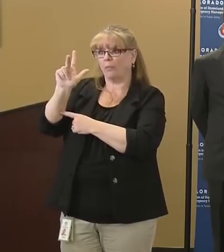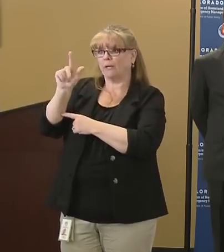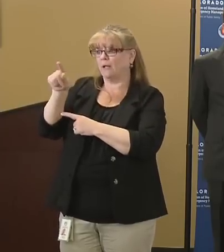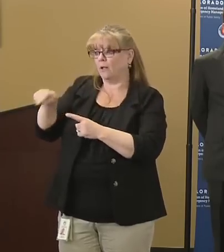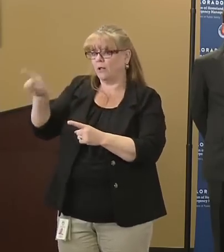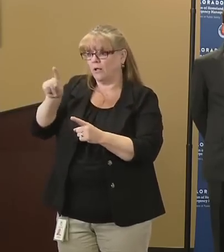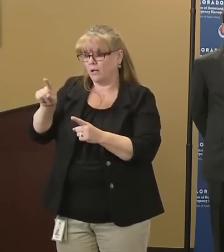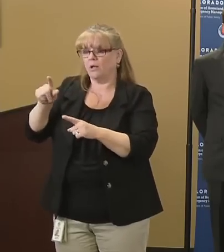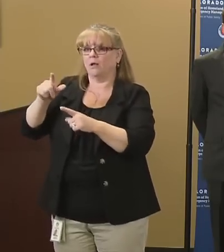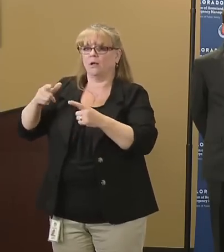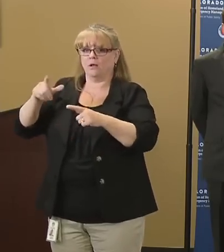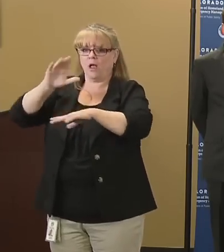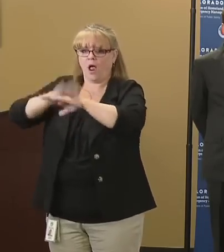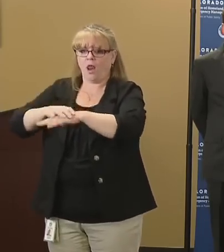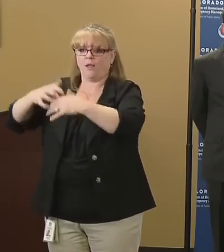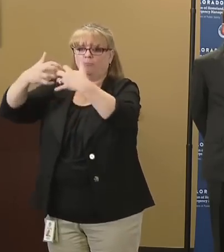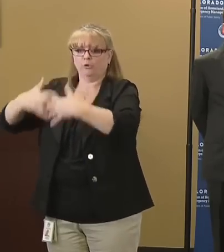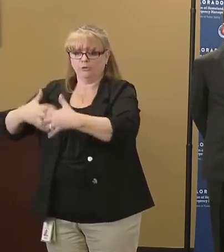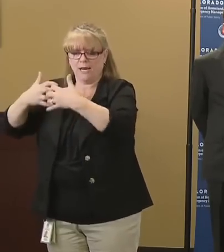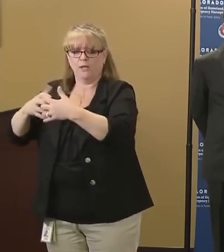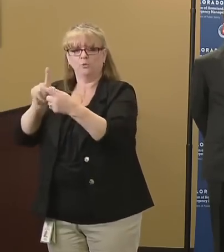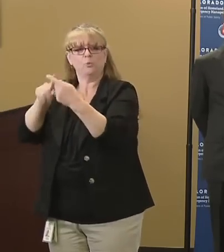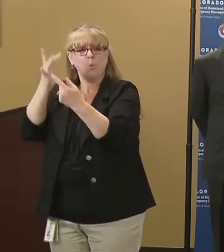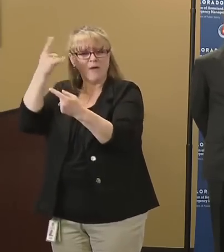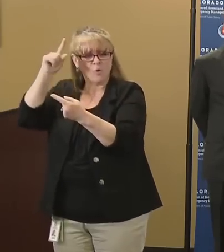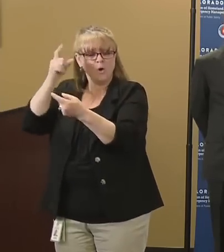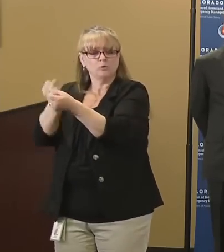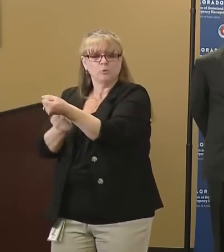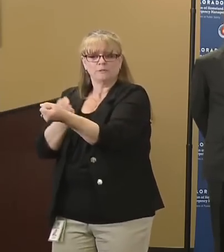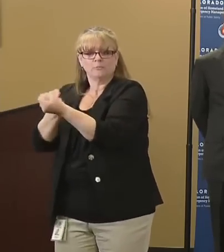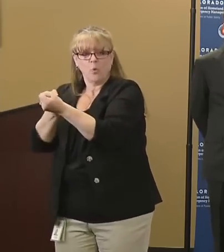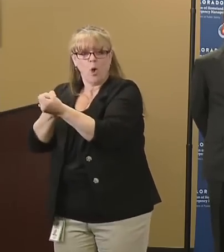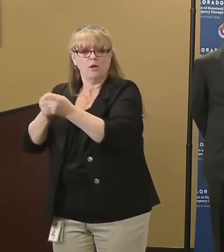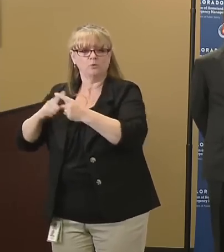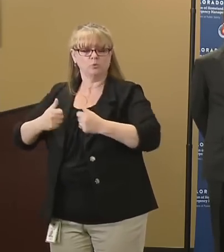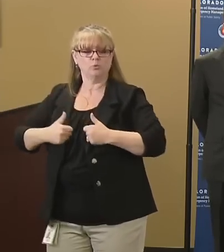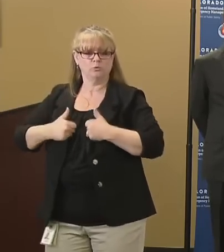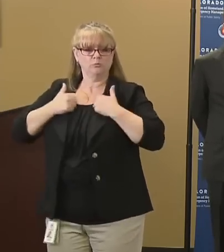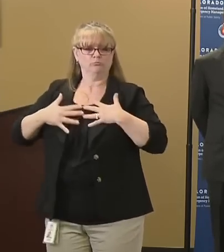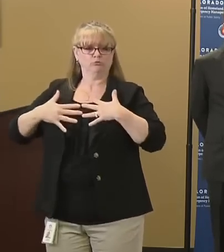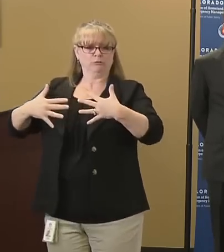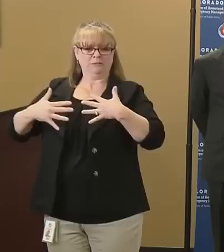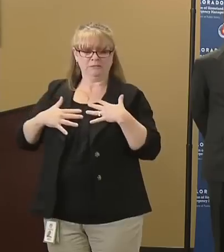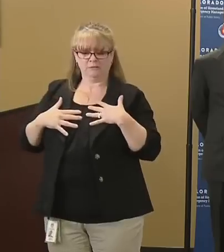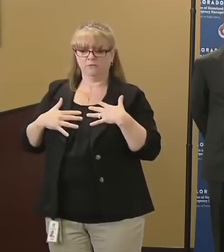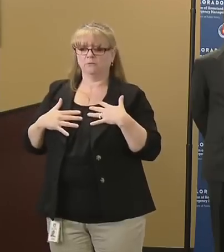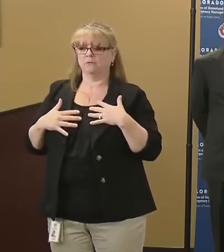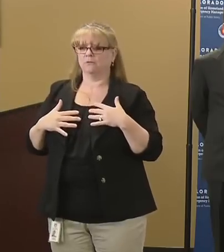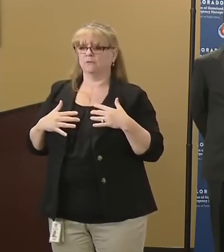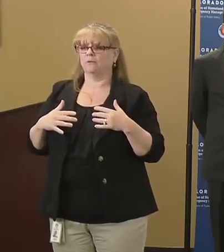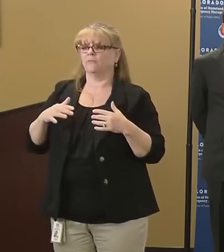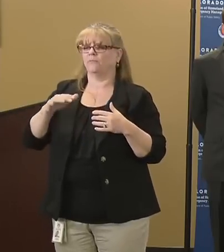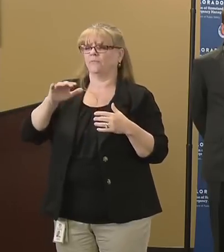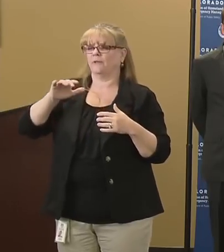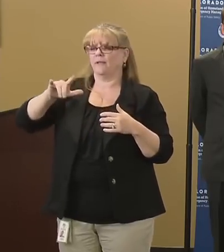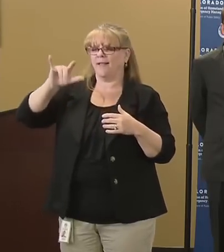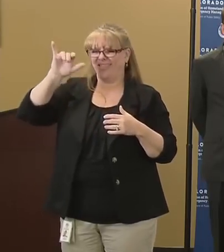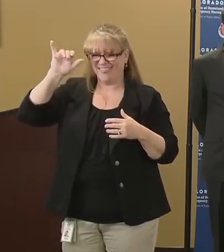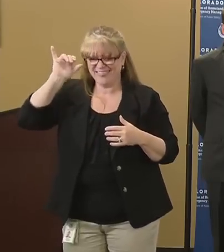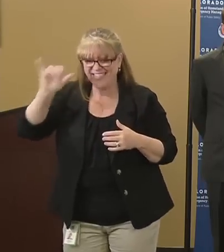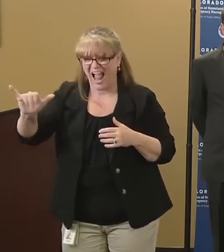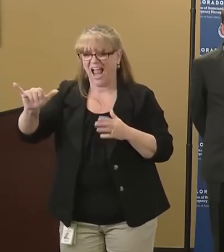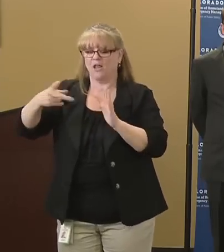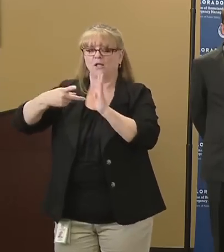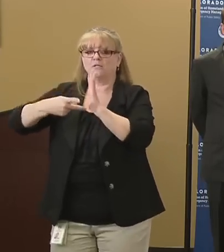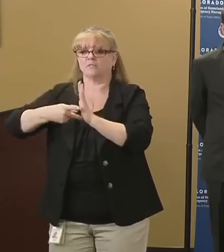of a life support system. This represents a more than doubling of the number of normal number of patients we